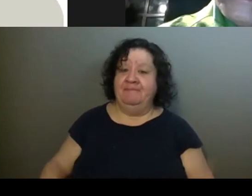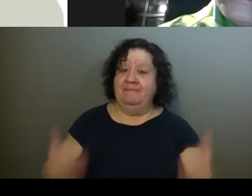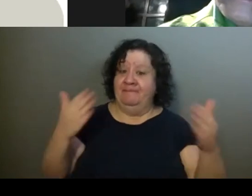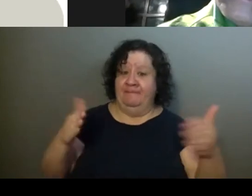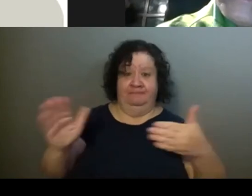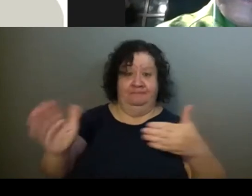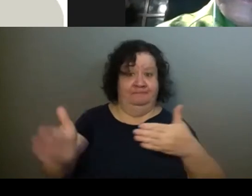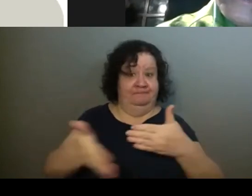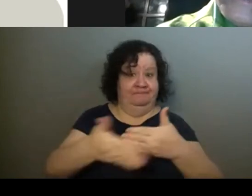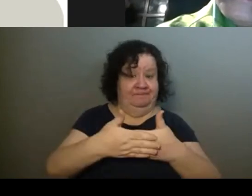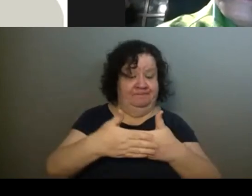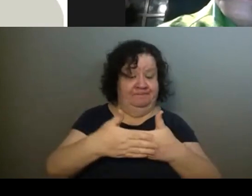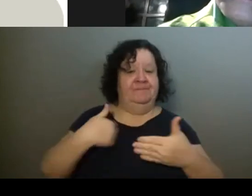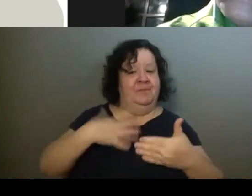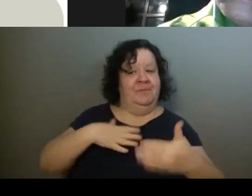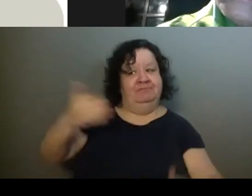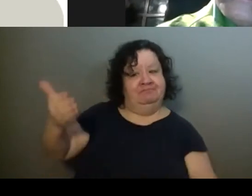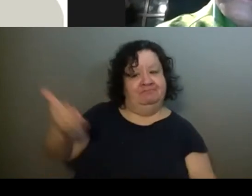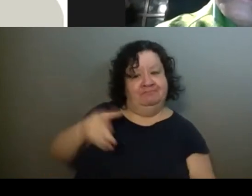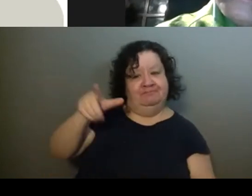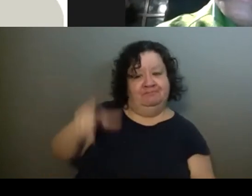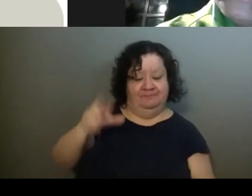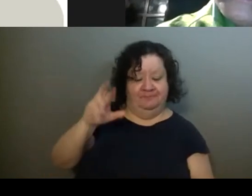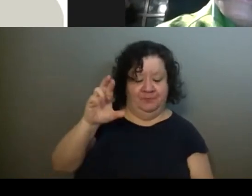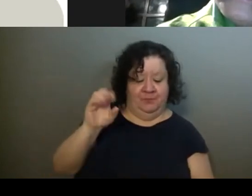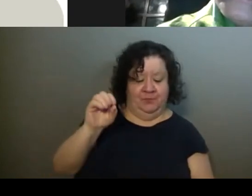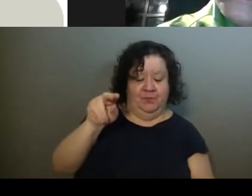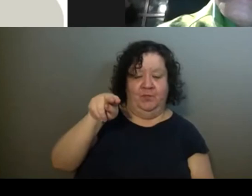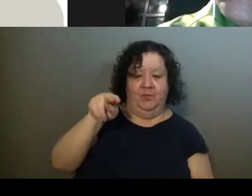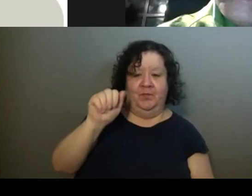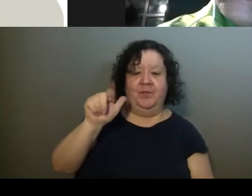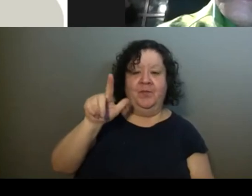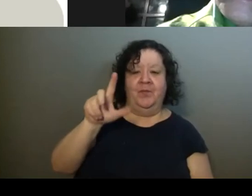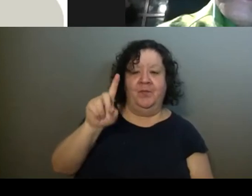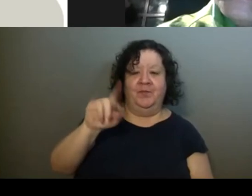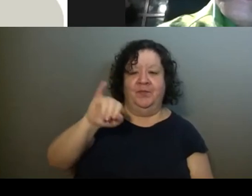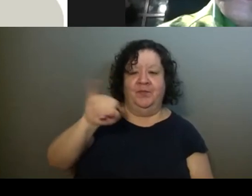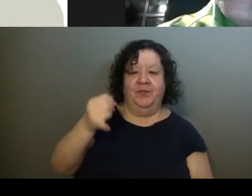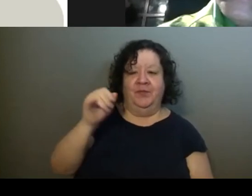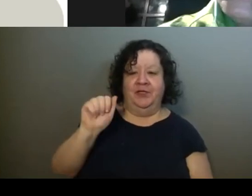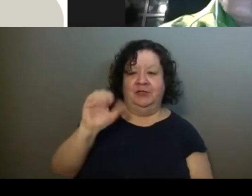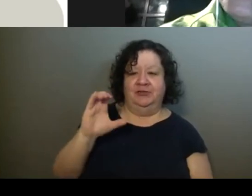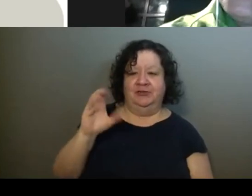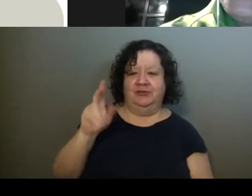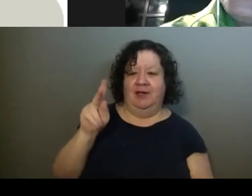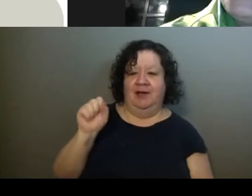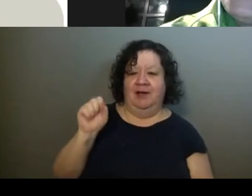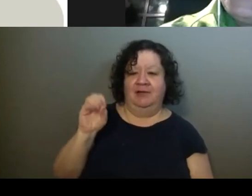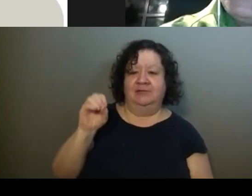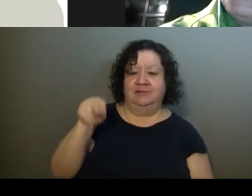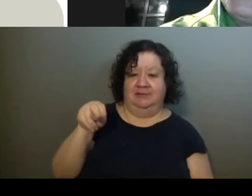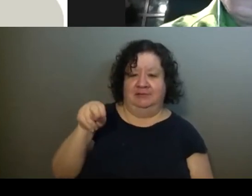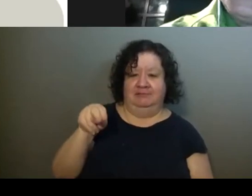Jackson, Head Disaster, Risk Reduction and Recovery, Resilience Bureau,